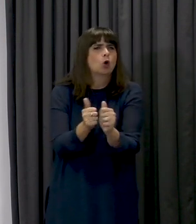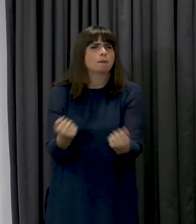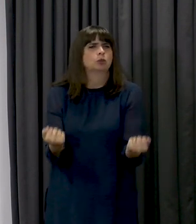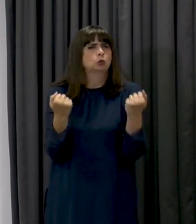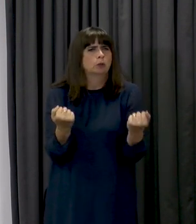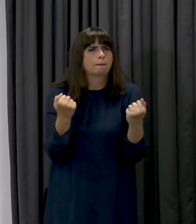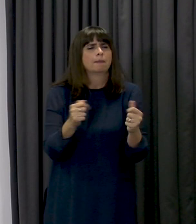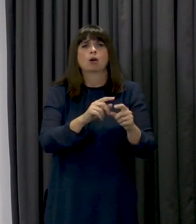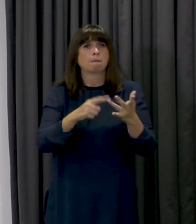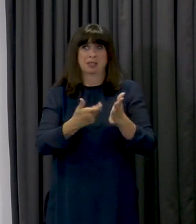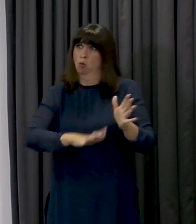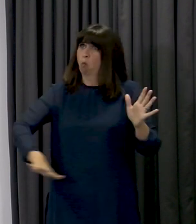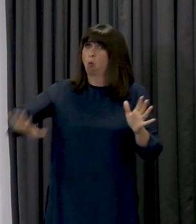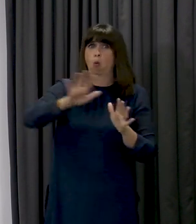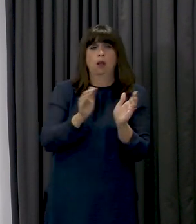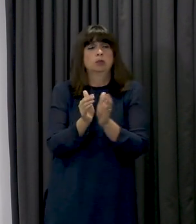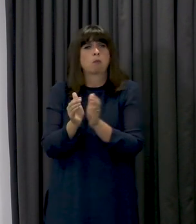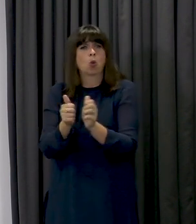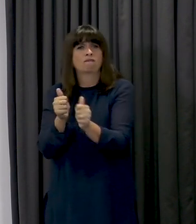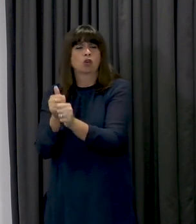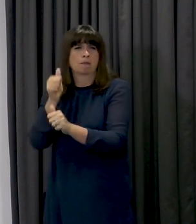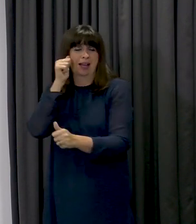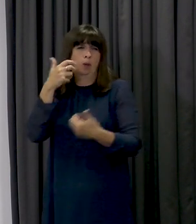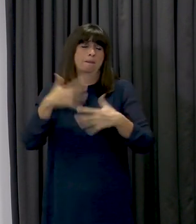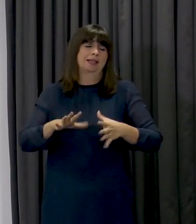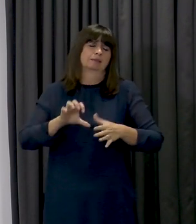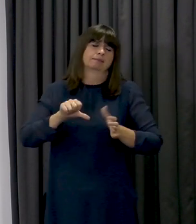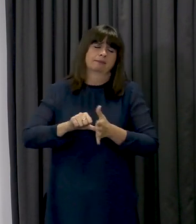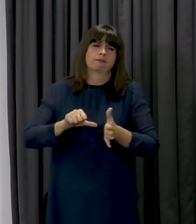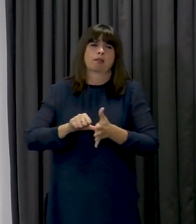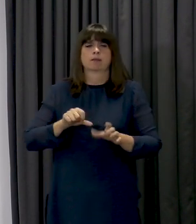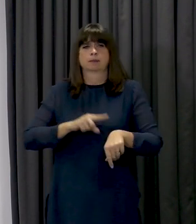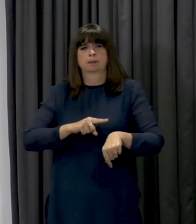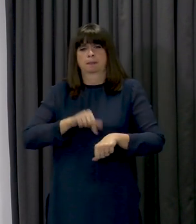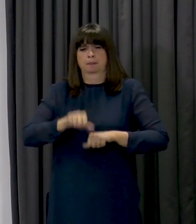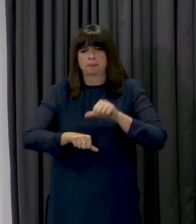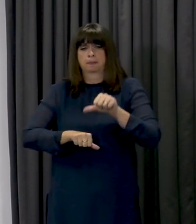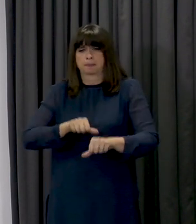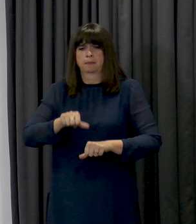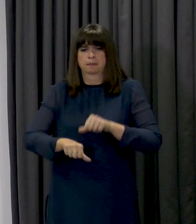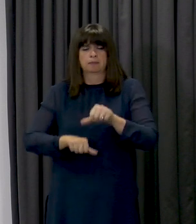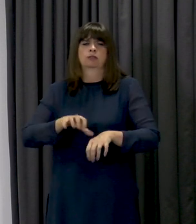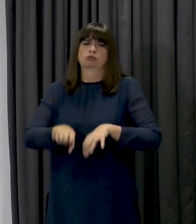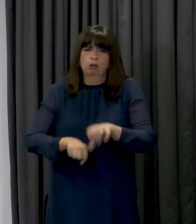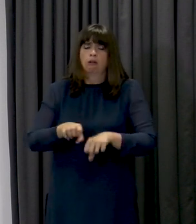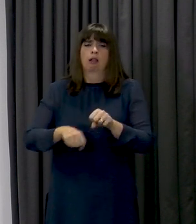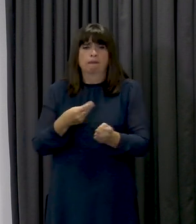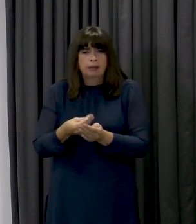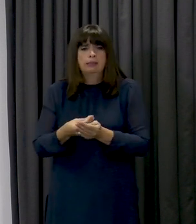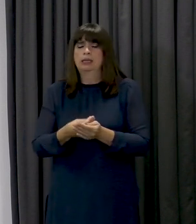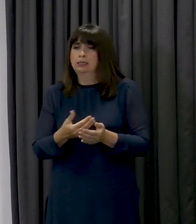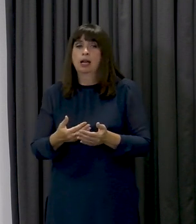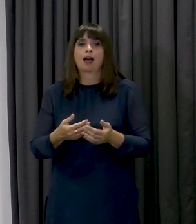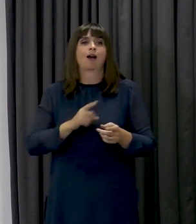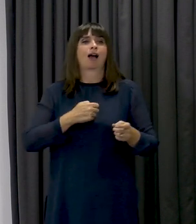whom the coronavirus has been such an economic difficulty. And it's why we've been glad over recent weeks to be able